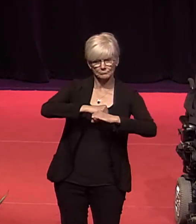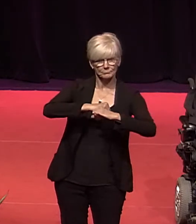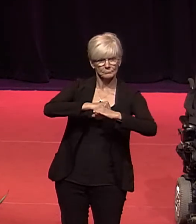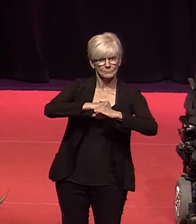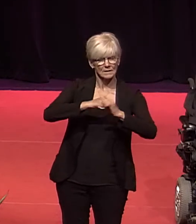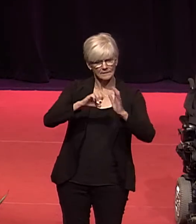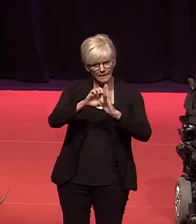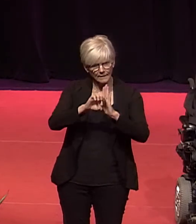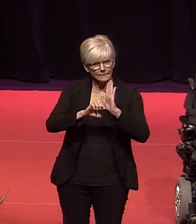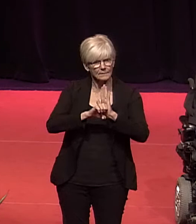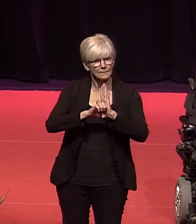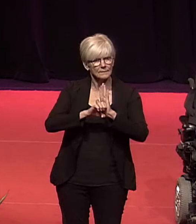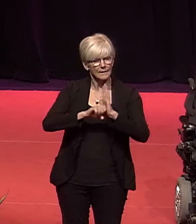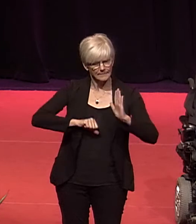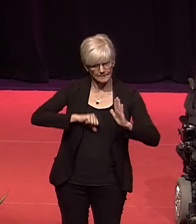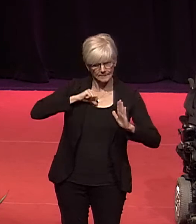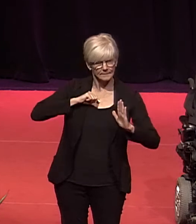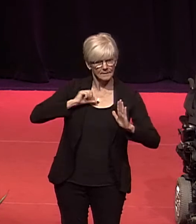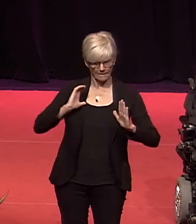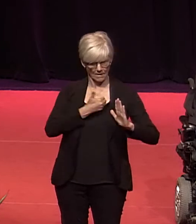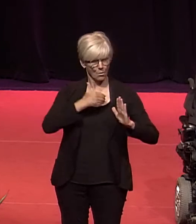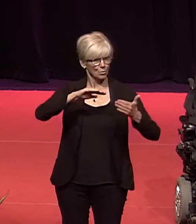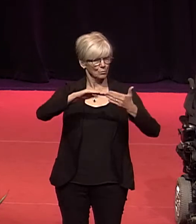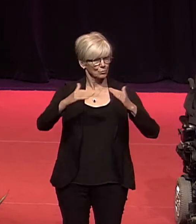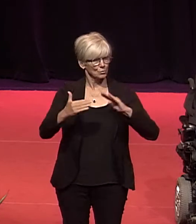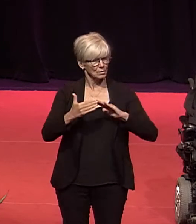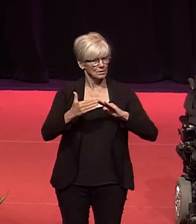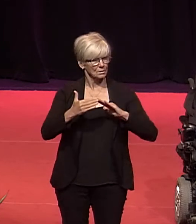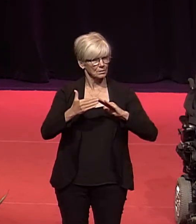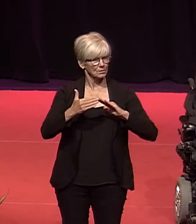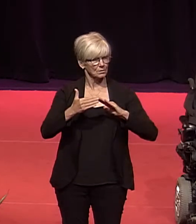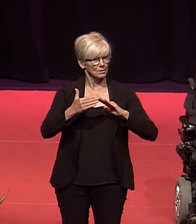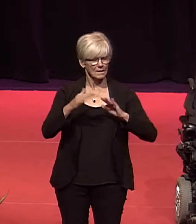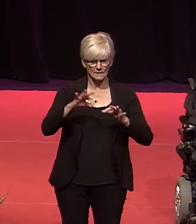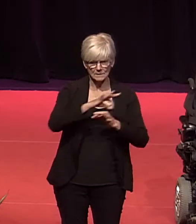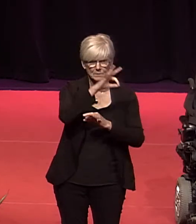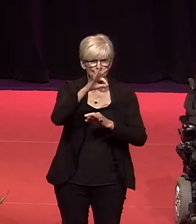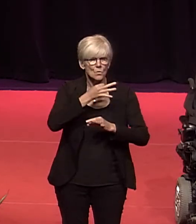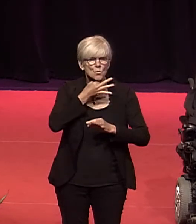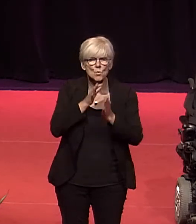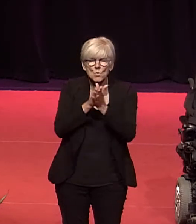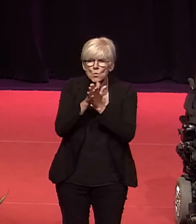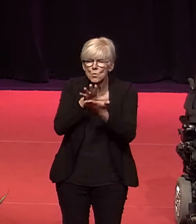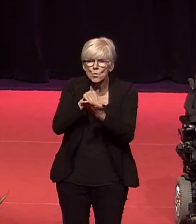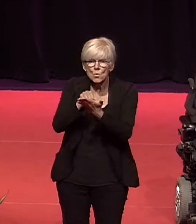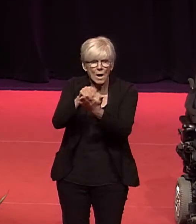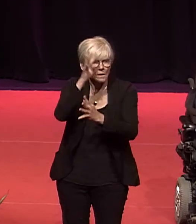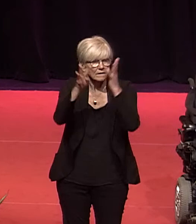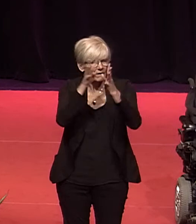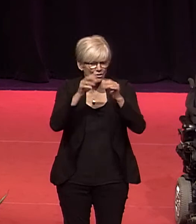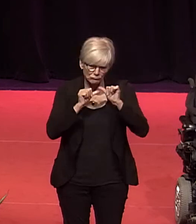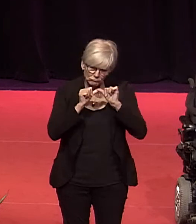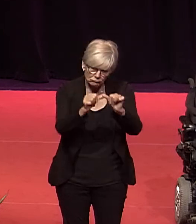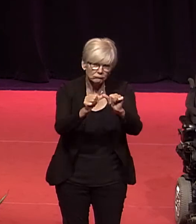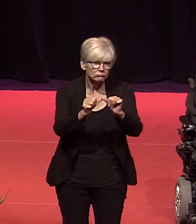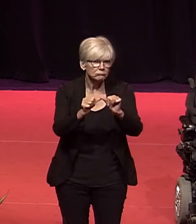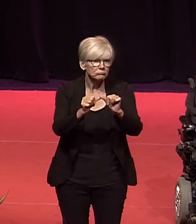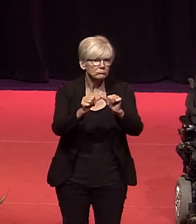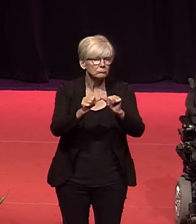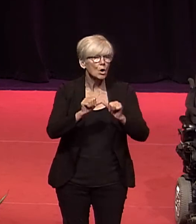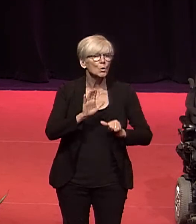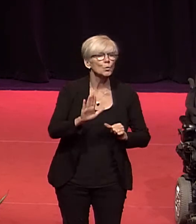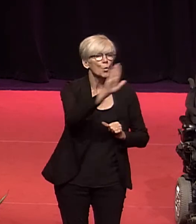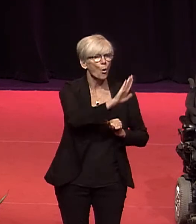and ethics of our community, cultivate the spirit of inquiry and innovation, celebrate